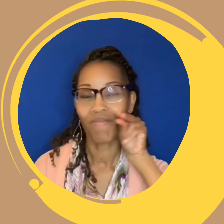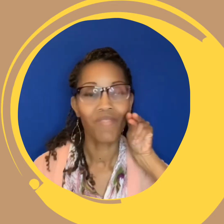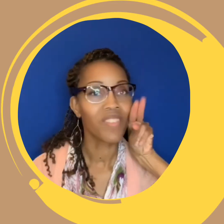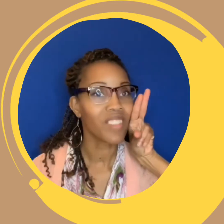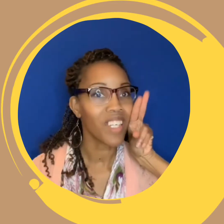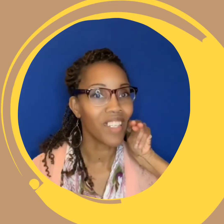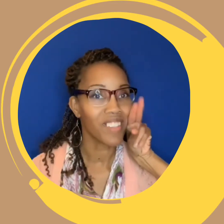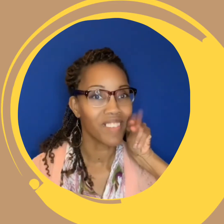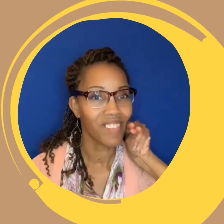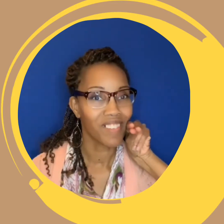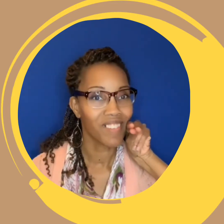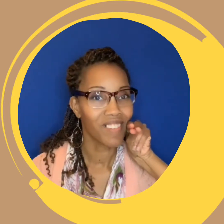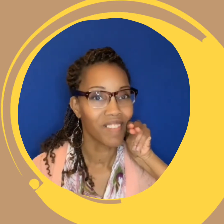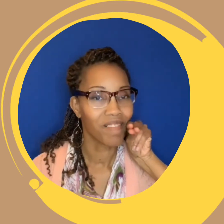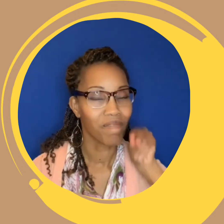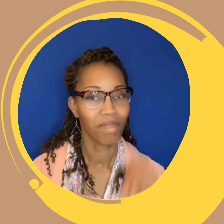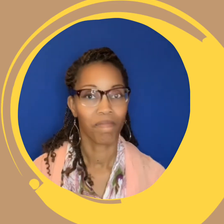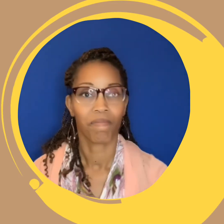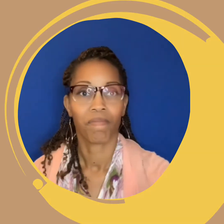Duck.